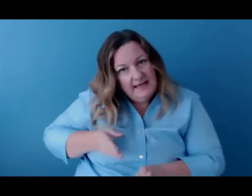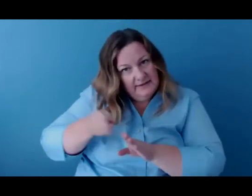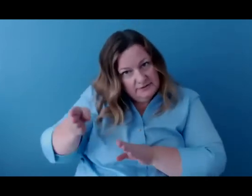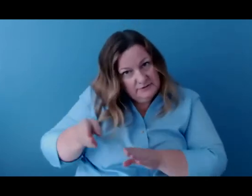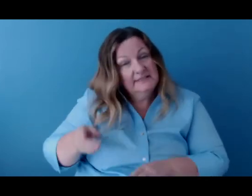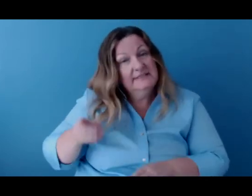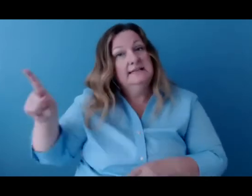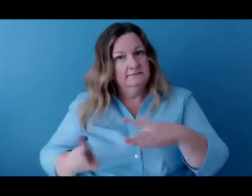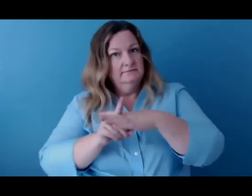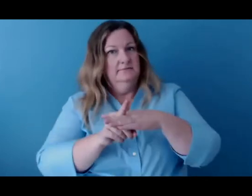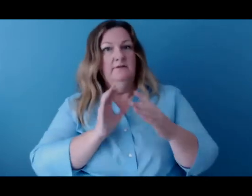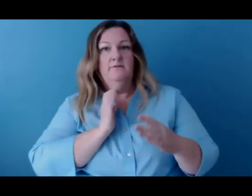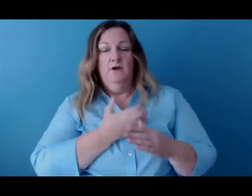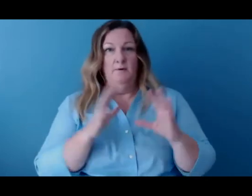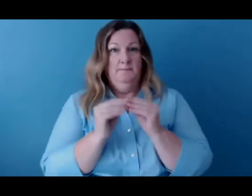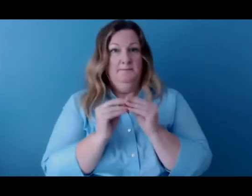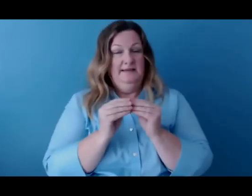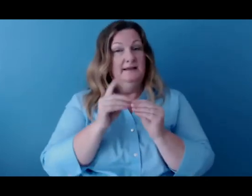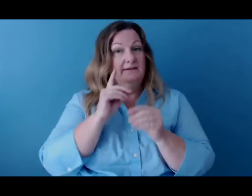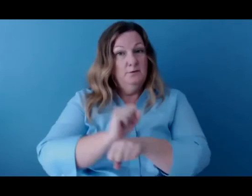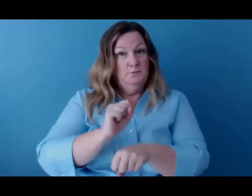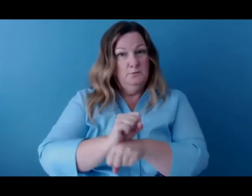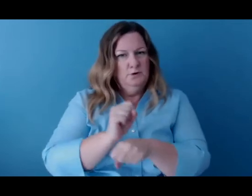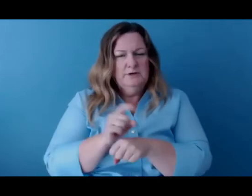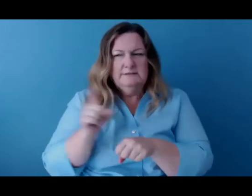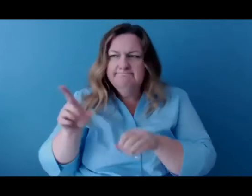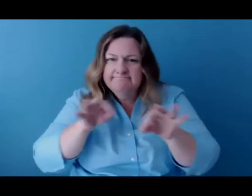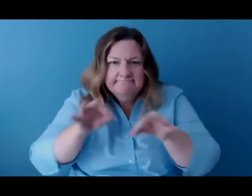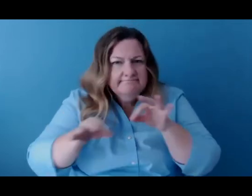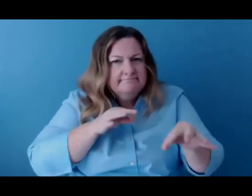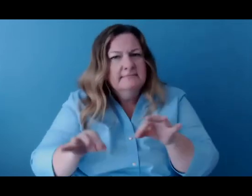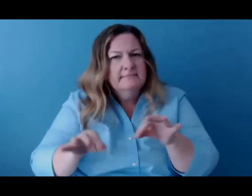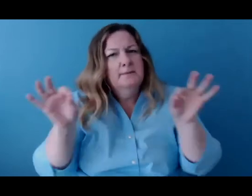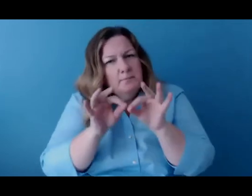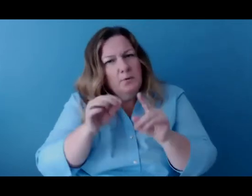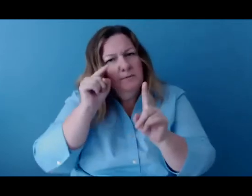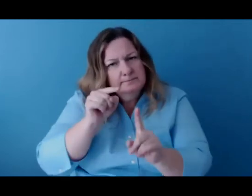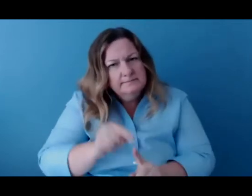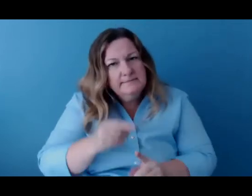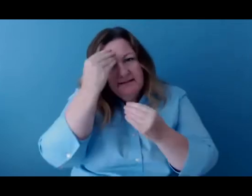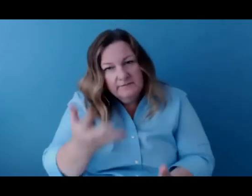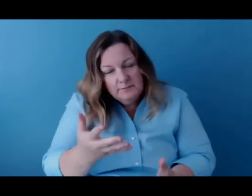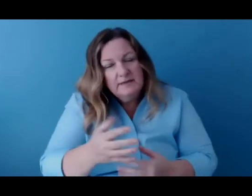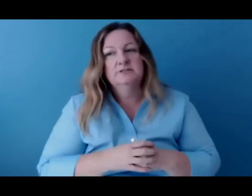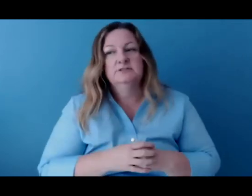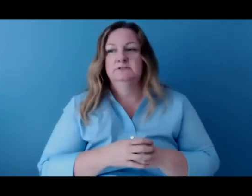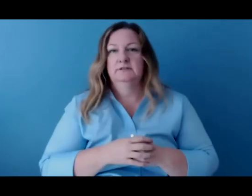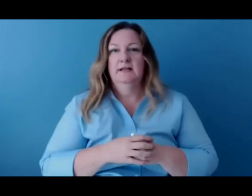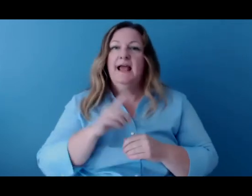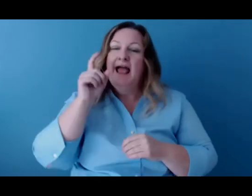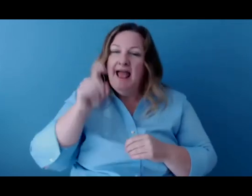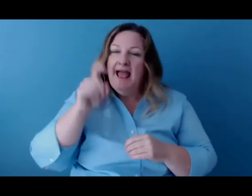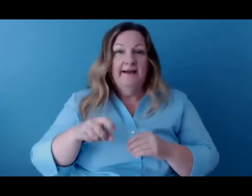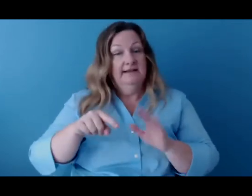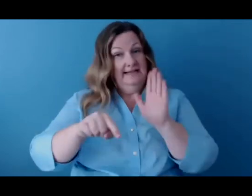whole company and Zoomed with us and just gave us really nice, important tidbits of information. You have to reverse the stigma.